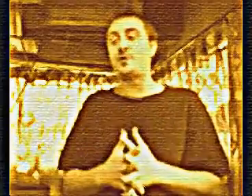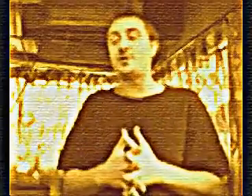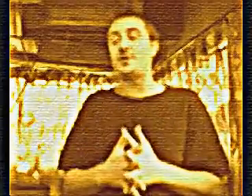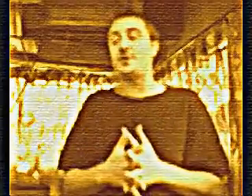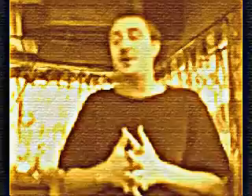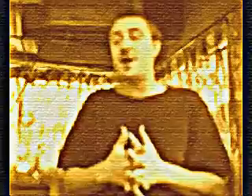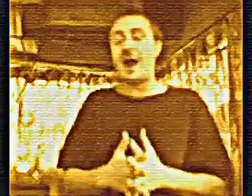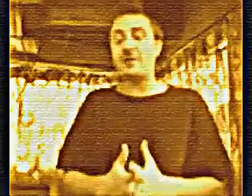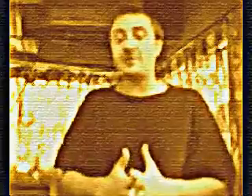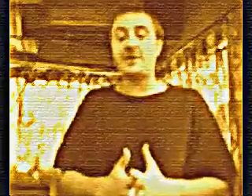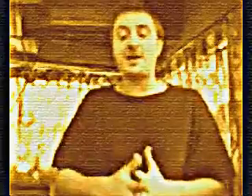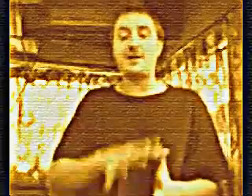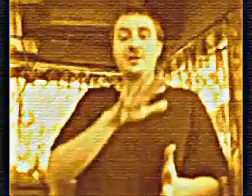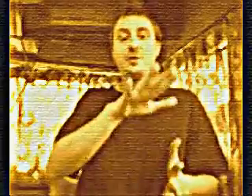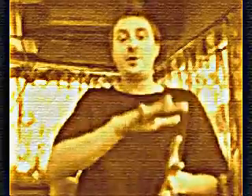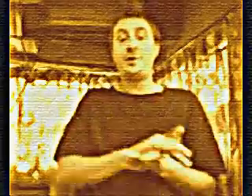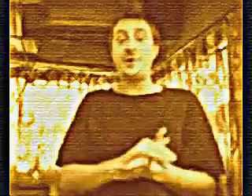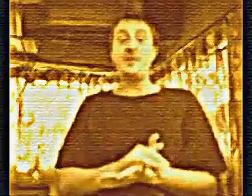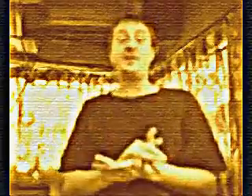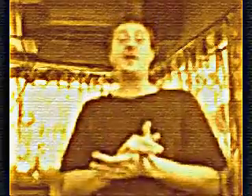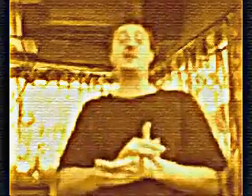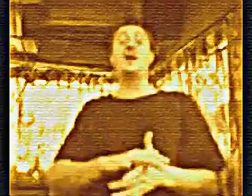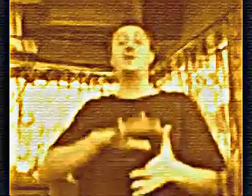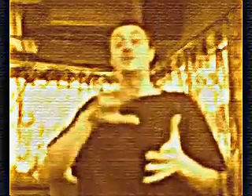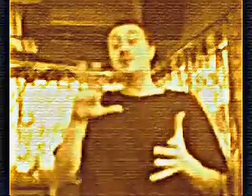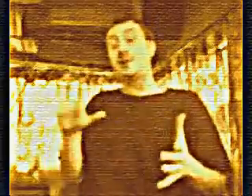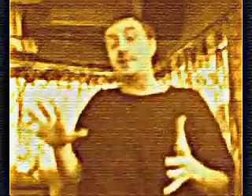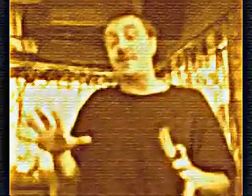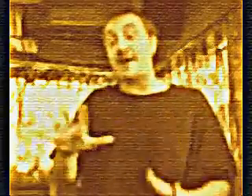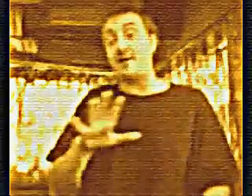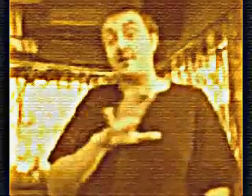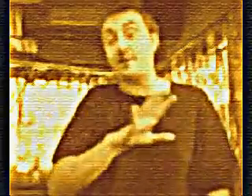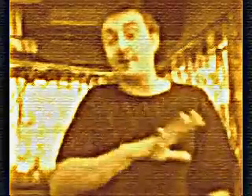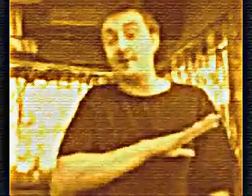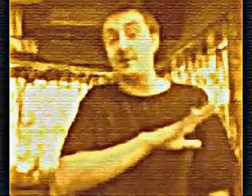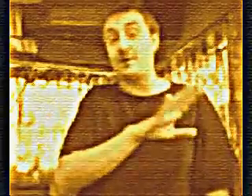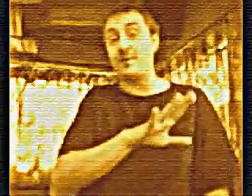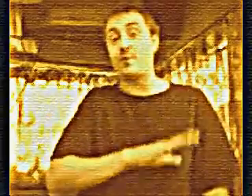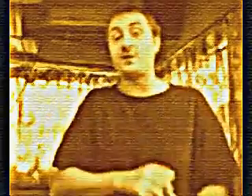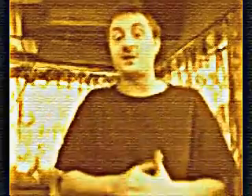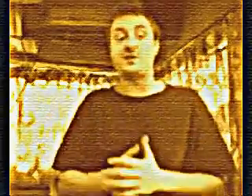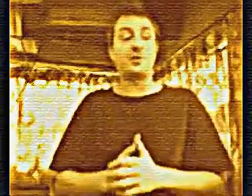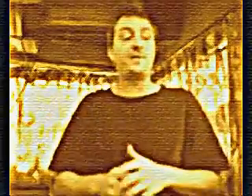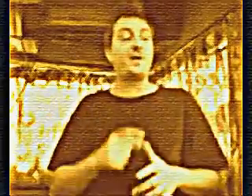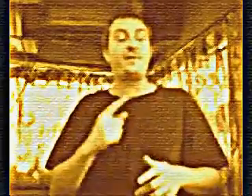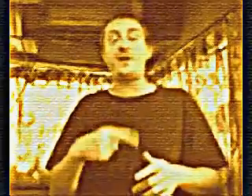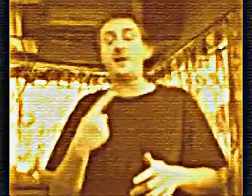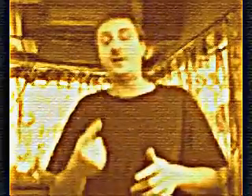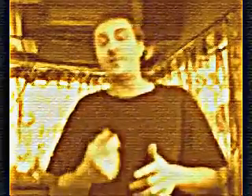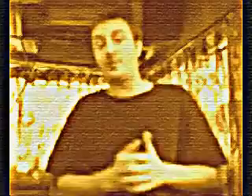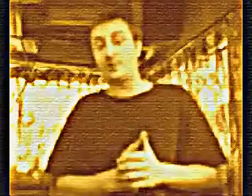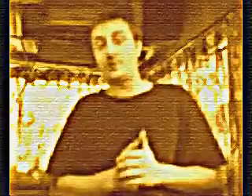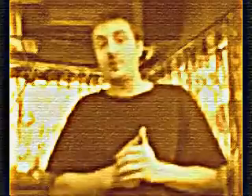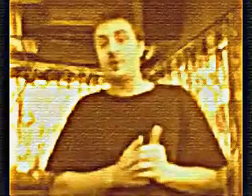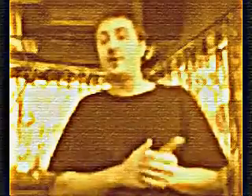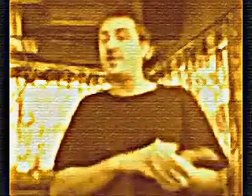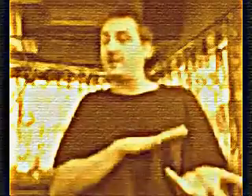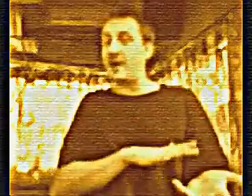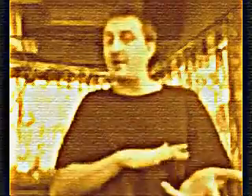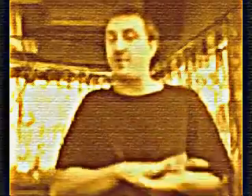in Owsley County. So you need $10,000. Live how the least of your residents are living. And if you can't live on what they're living, how the fuck do